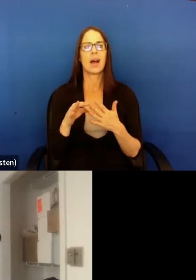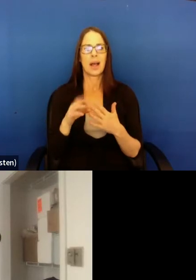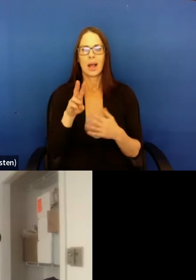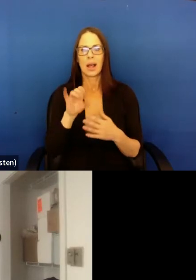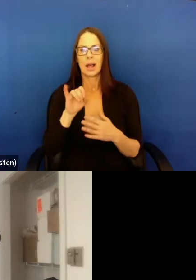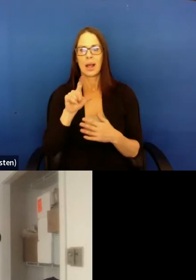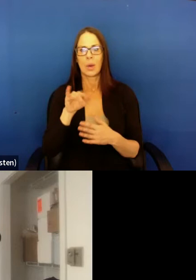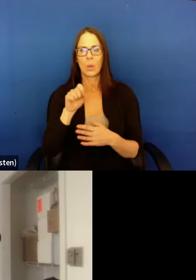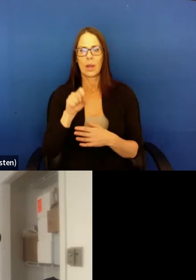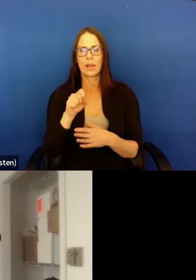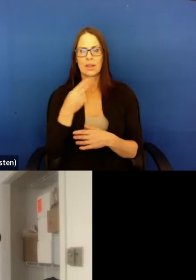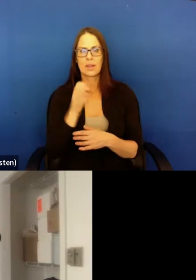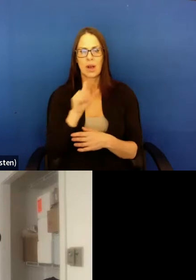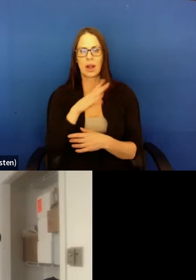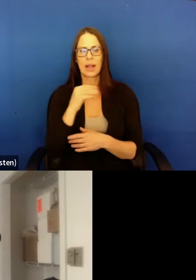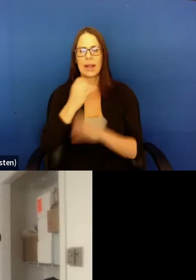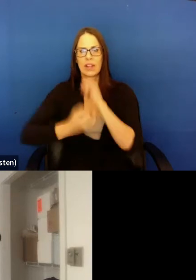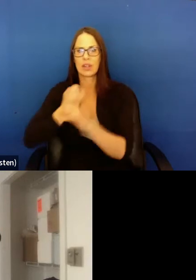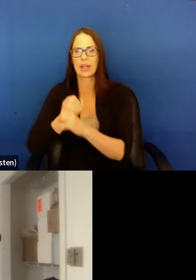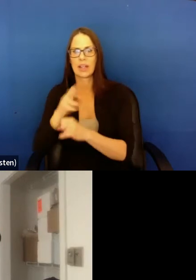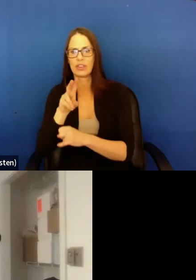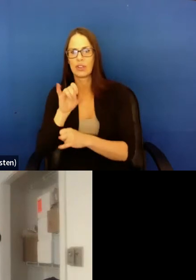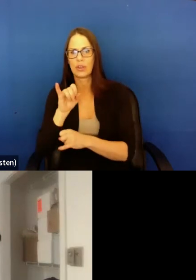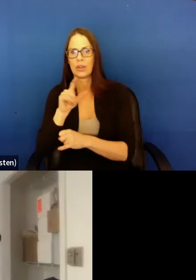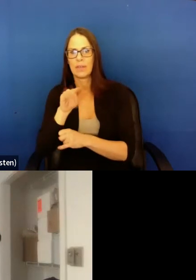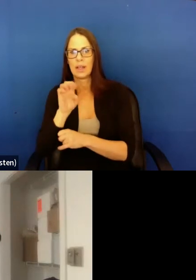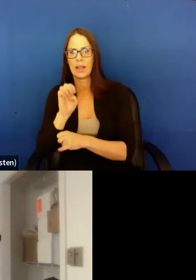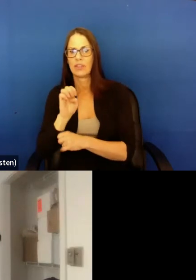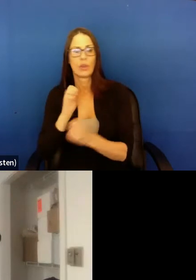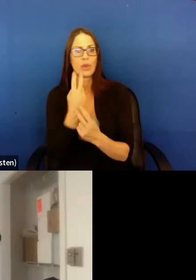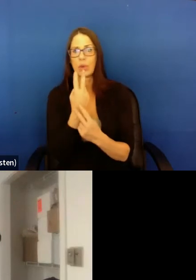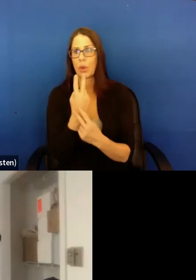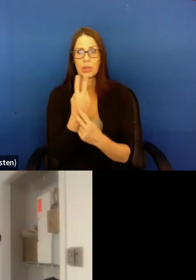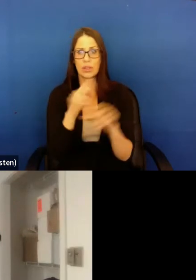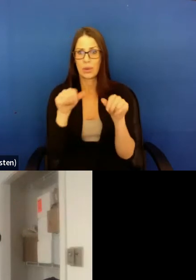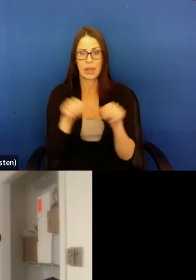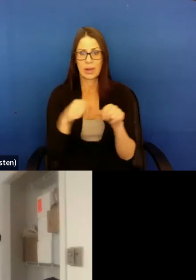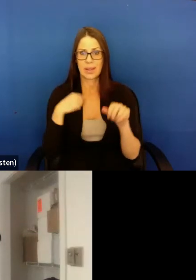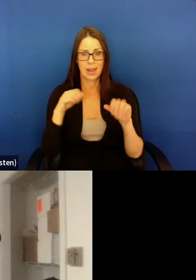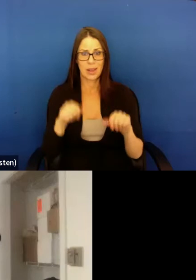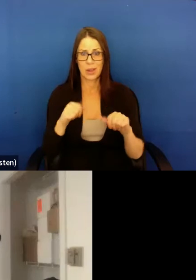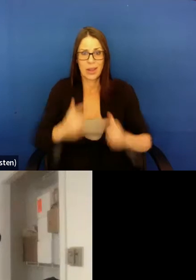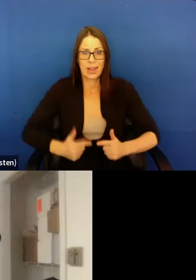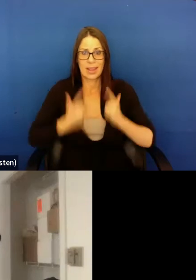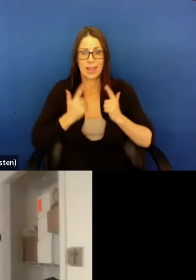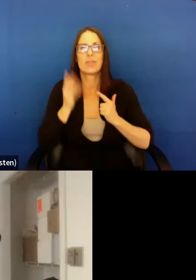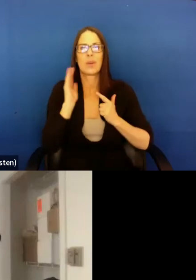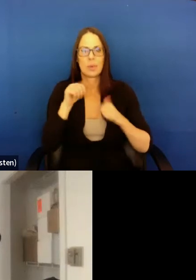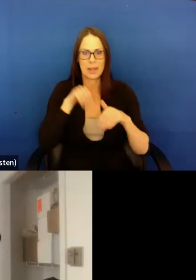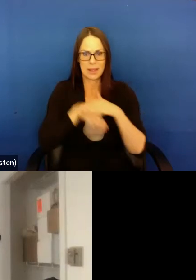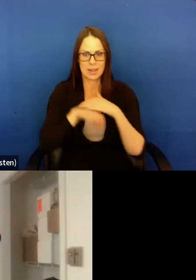and International Village as areas where I could live, where they would be accessible for me.